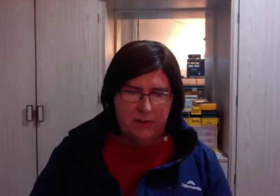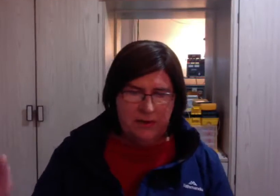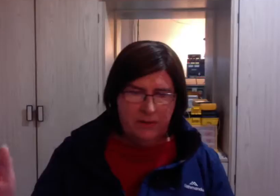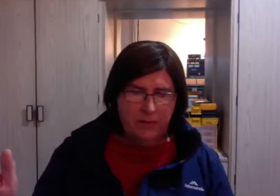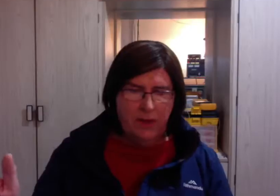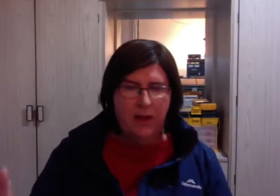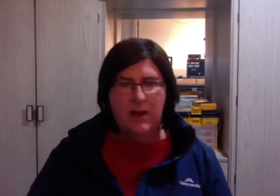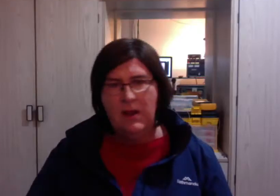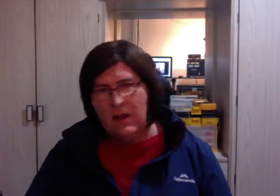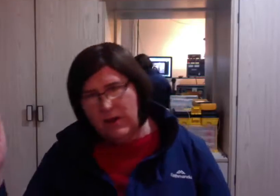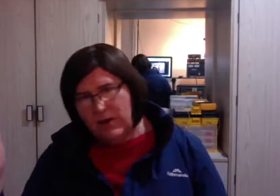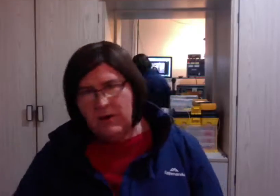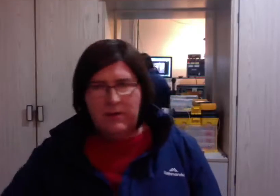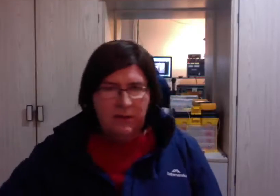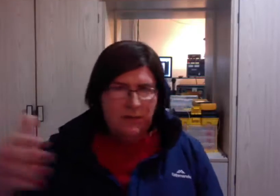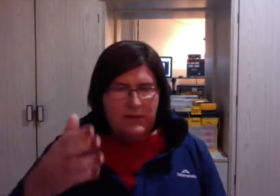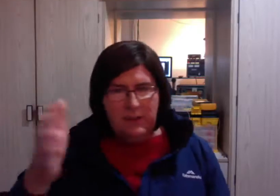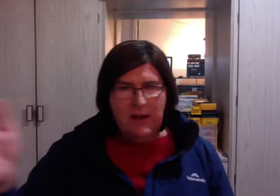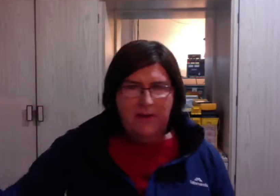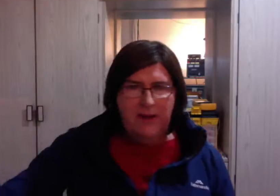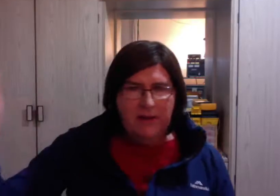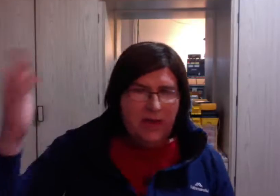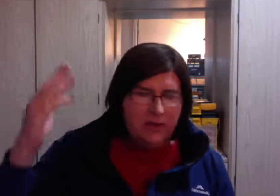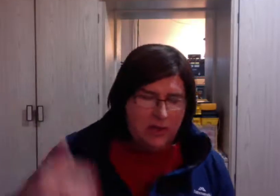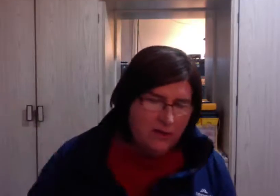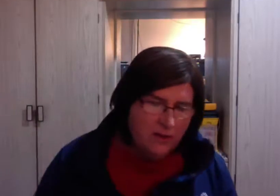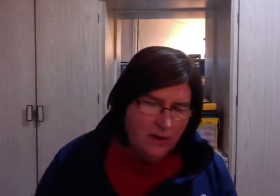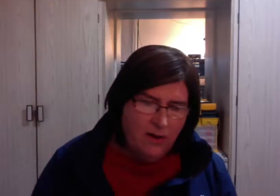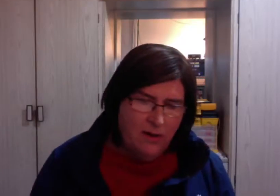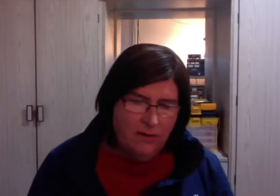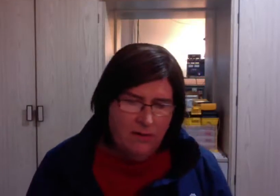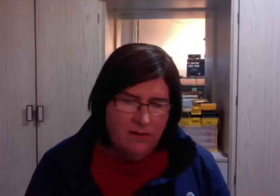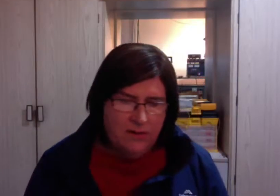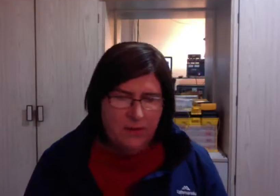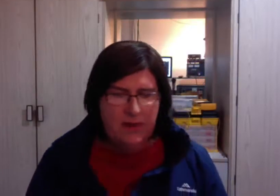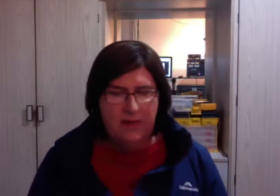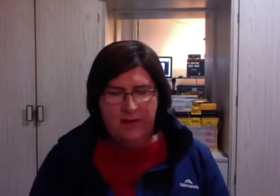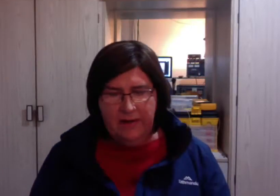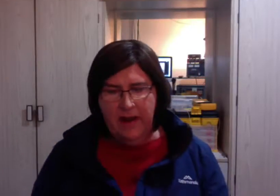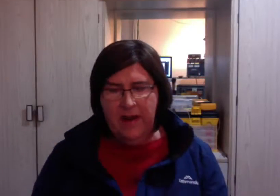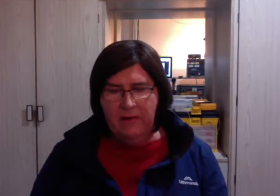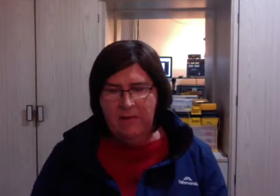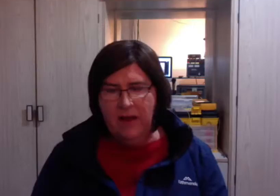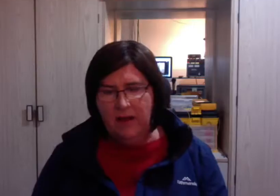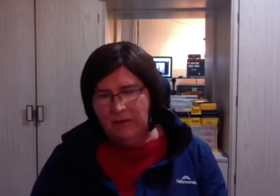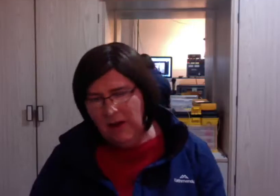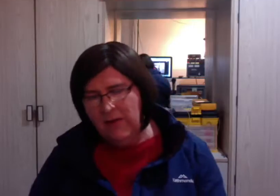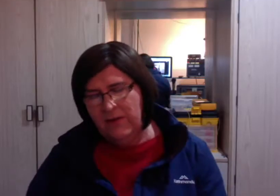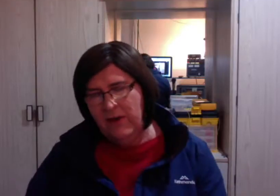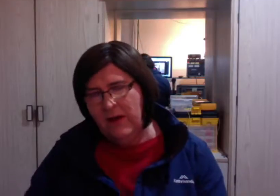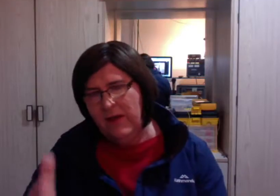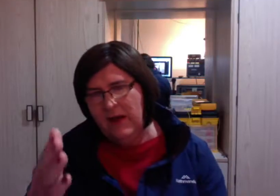Queensland border. GPS navigation till we intersect the Hay River, run along the side of the Hay